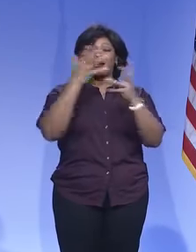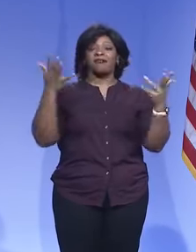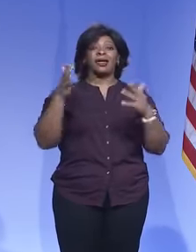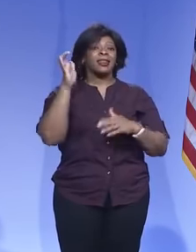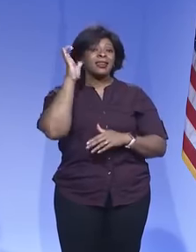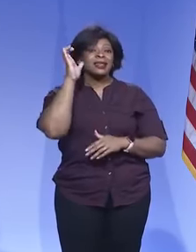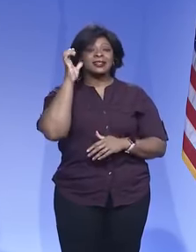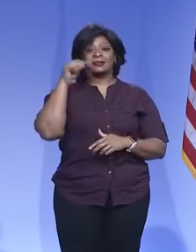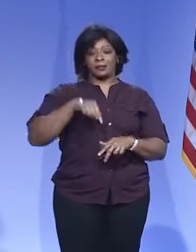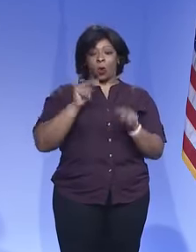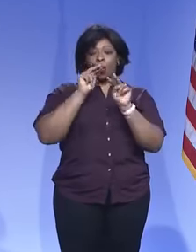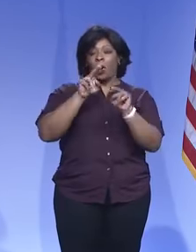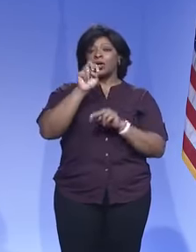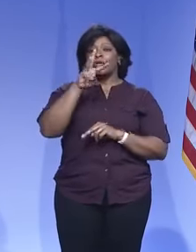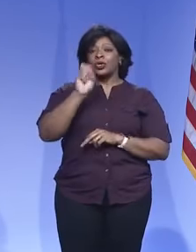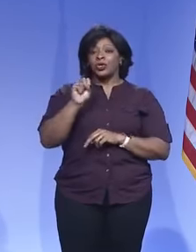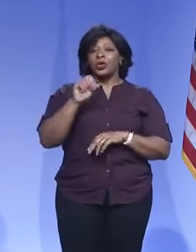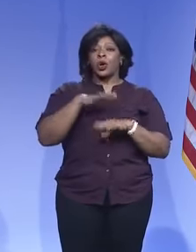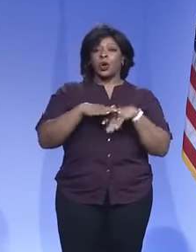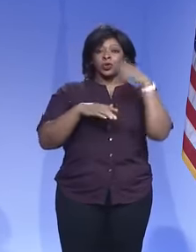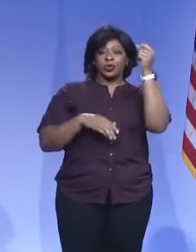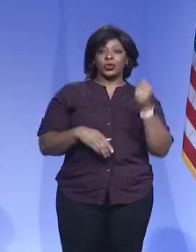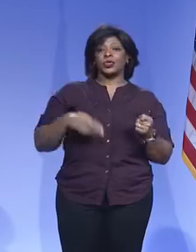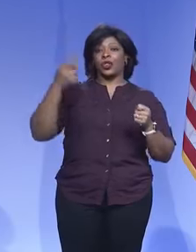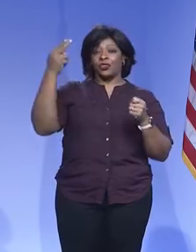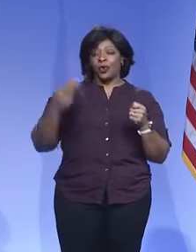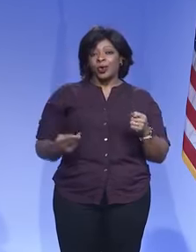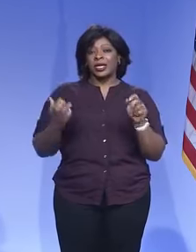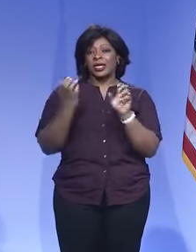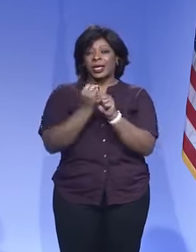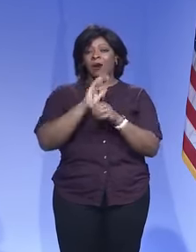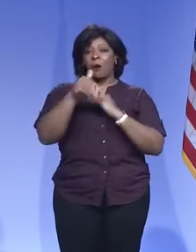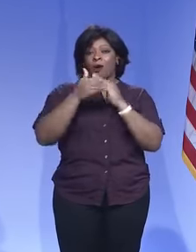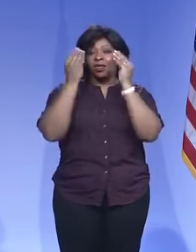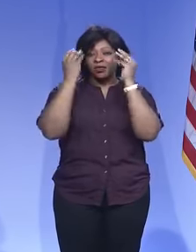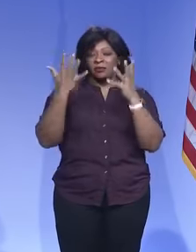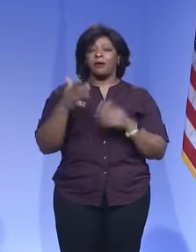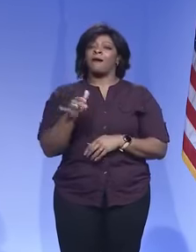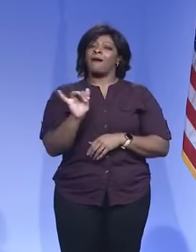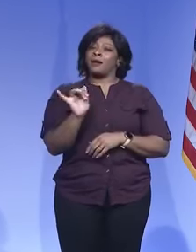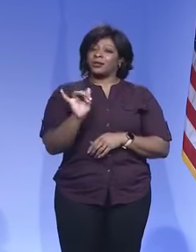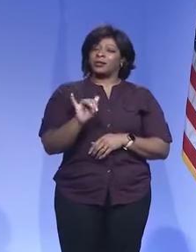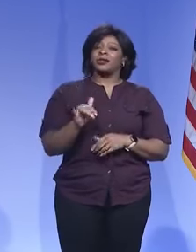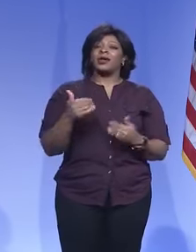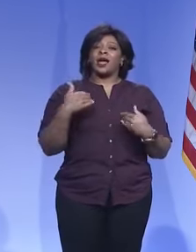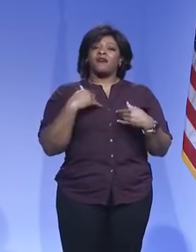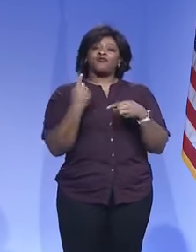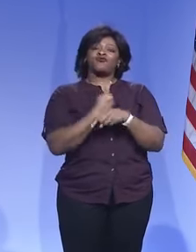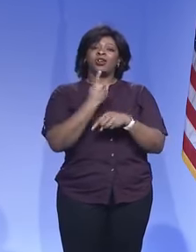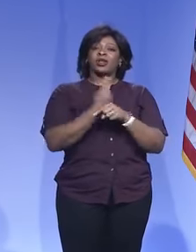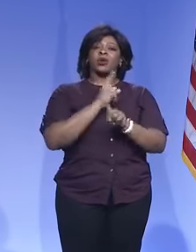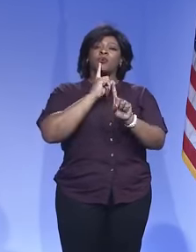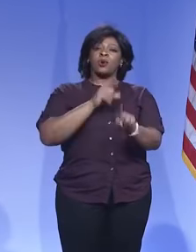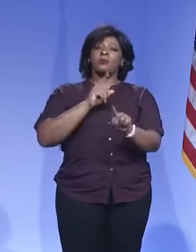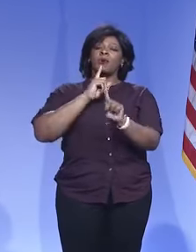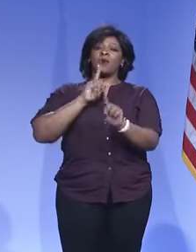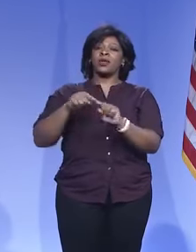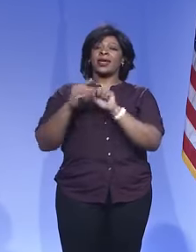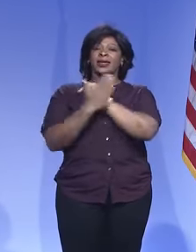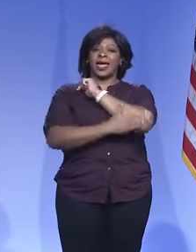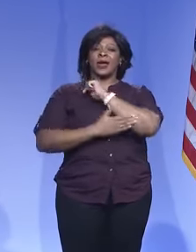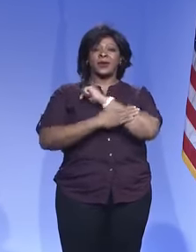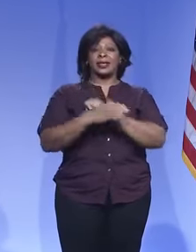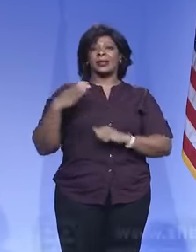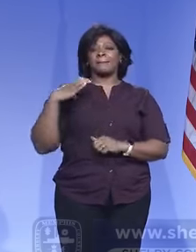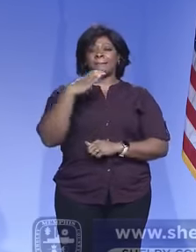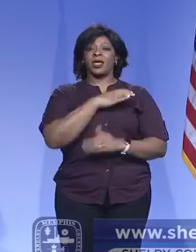on the press conferences on Tuesdays and Thursdays, but also there are regular report outs to the county commission